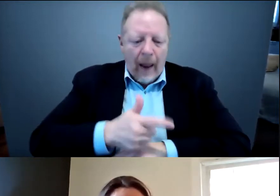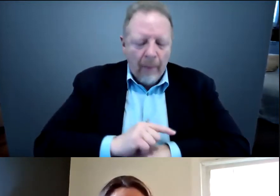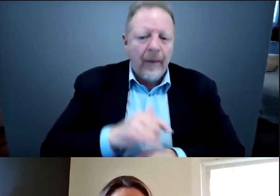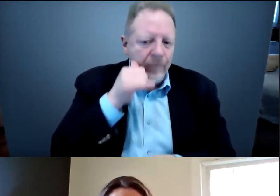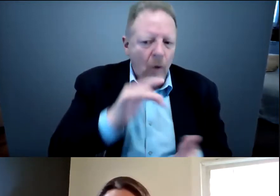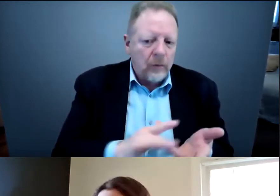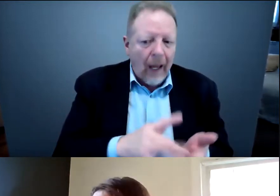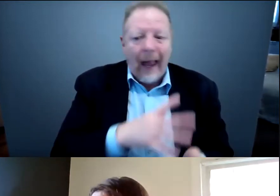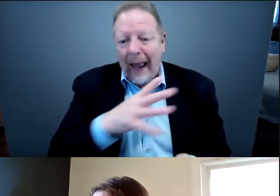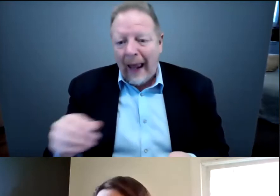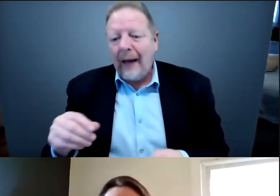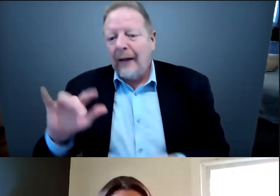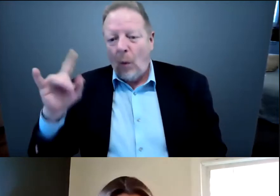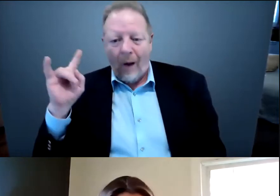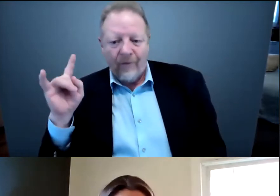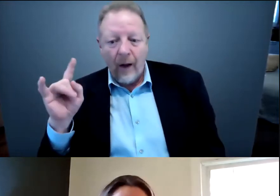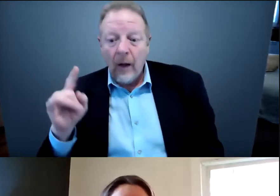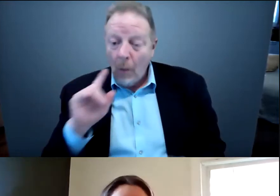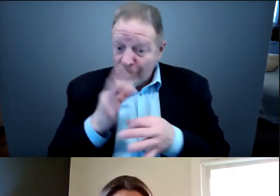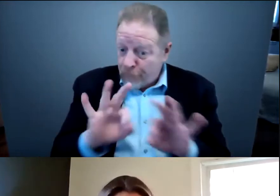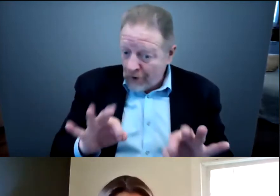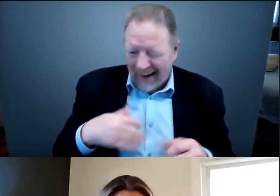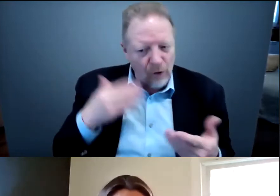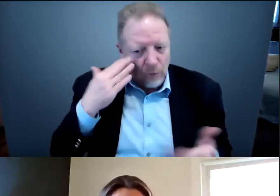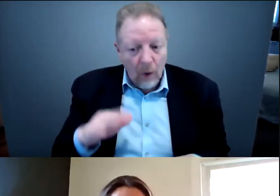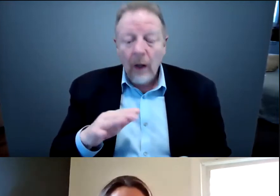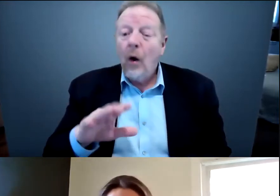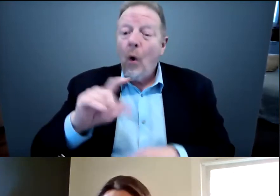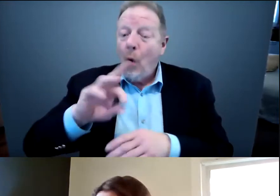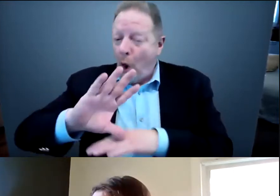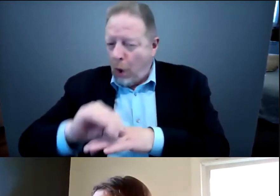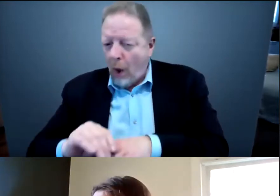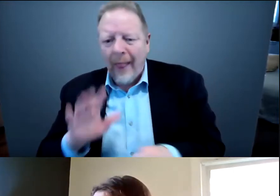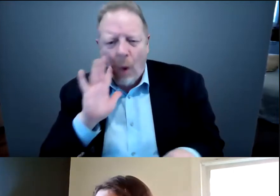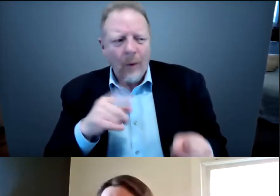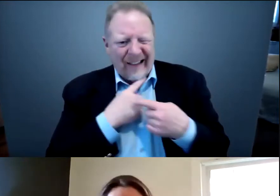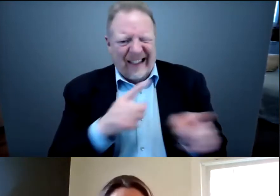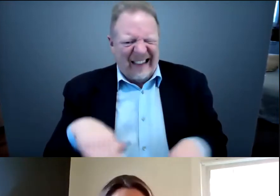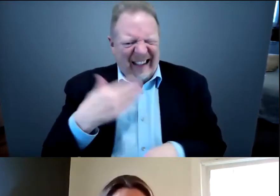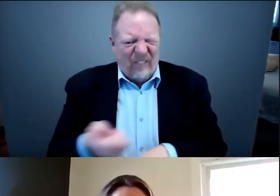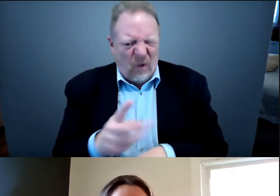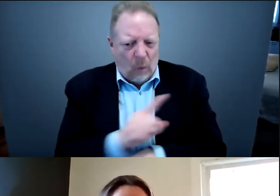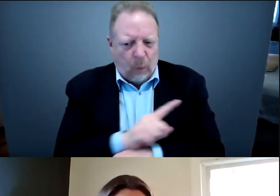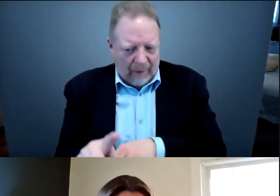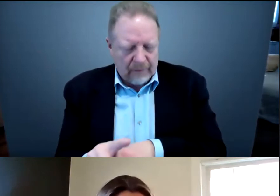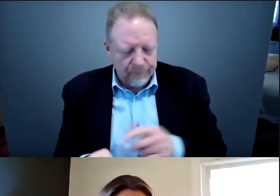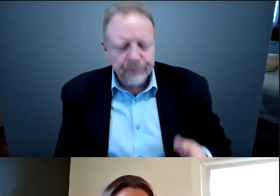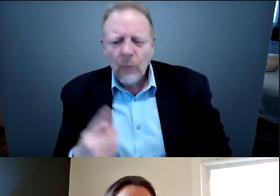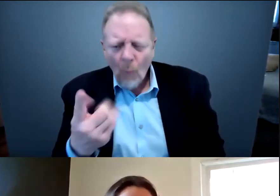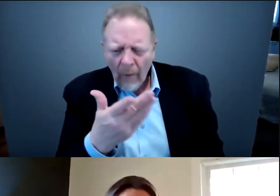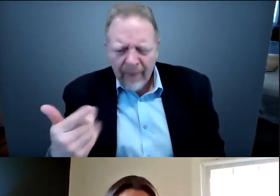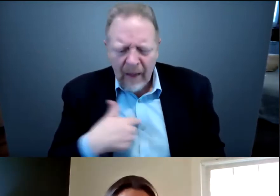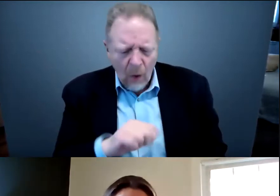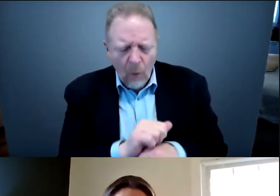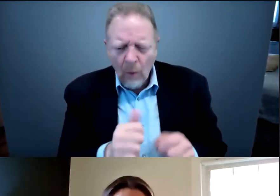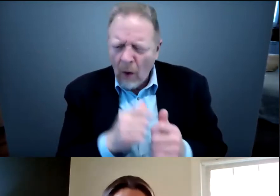So that's something that, like I said, is supposed to happen in the next few weeks. One of the things I